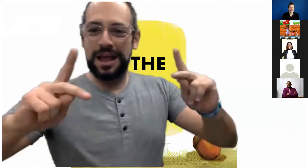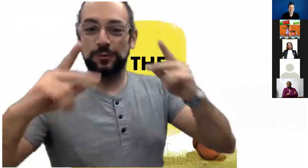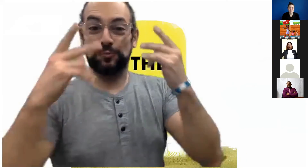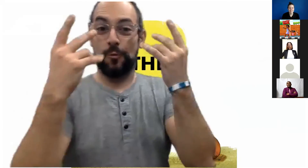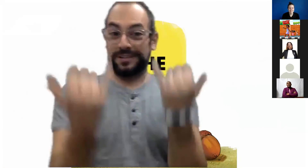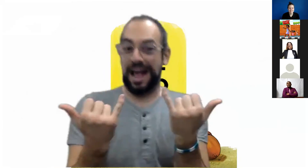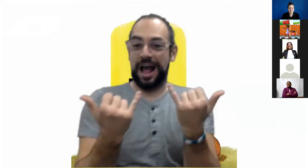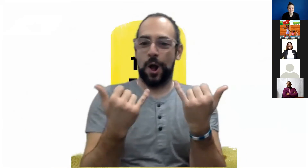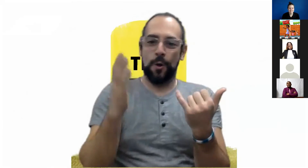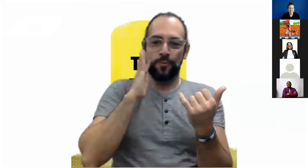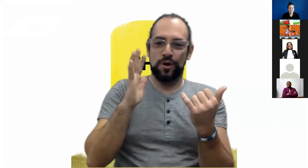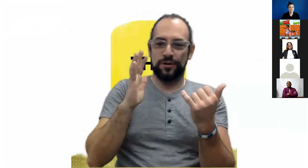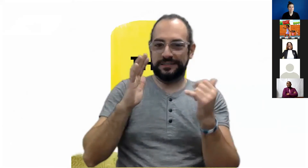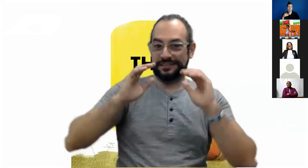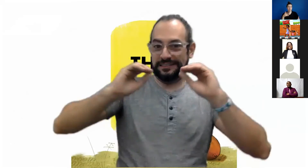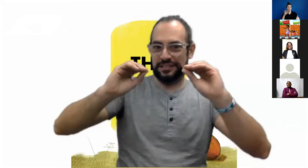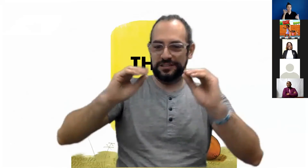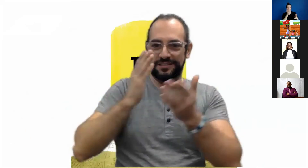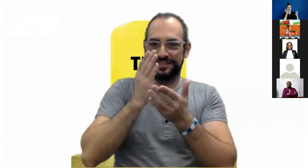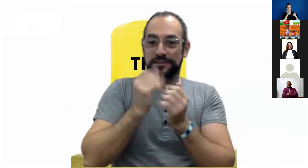All right, everyone. Wow.